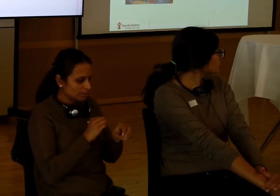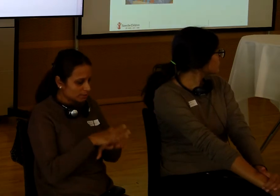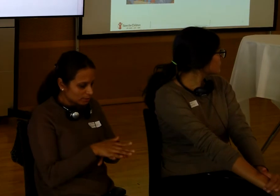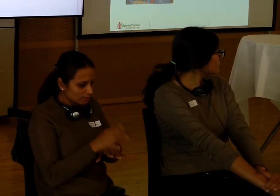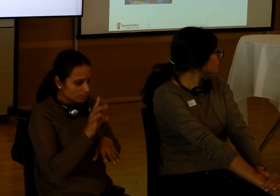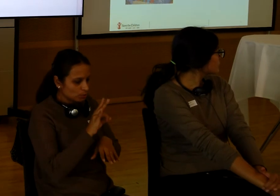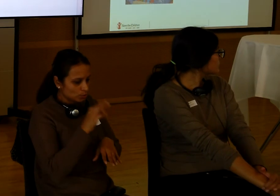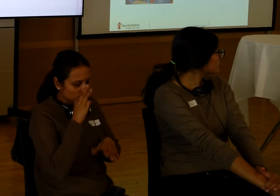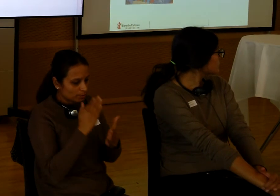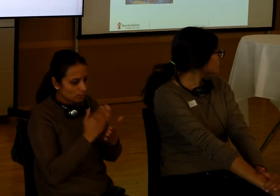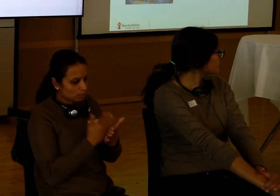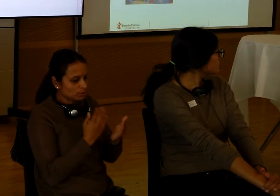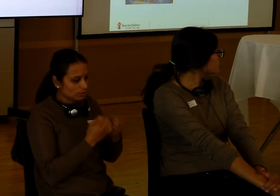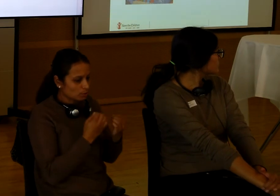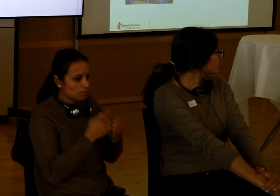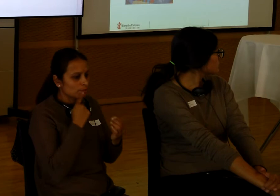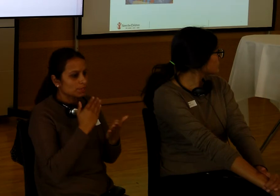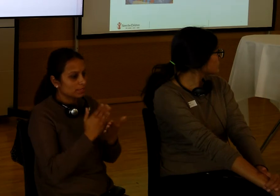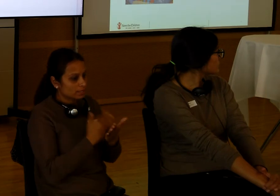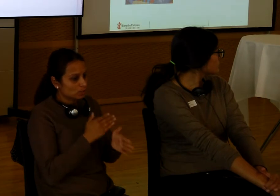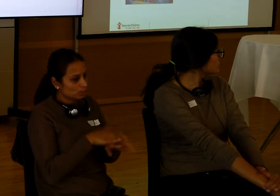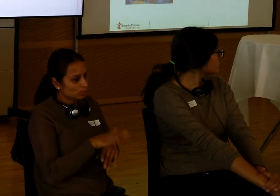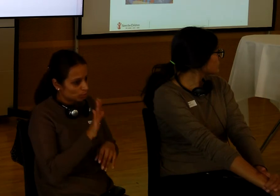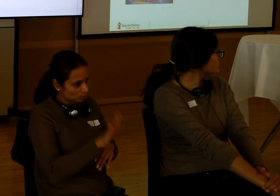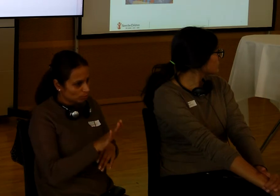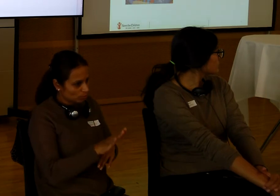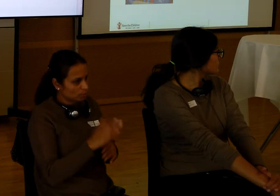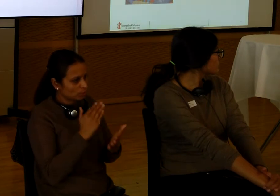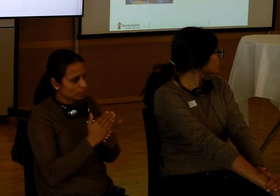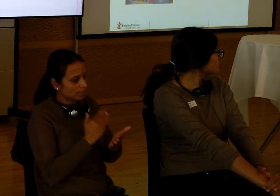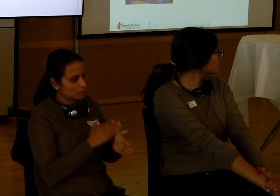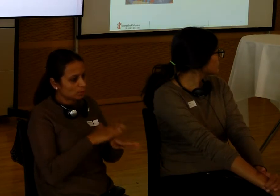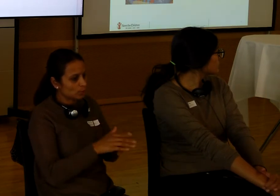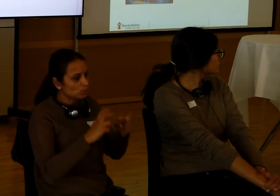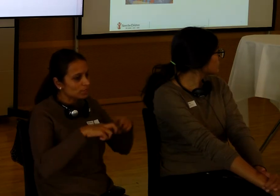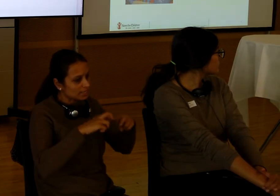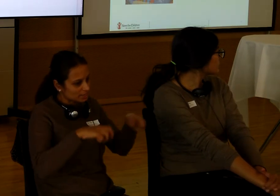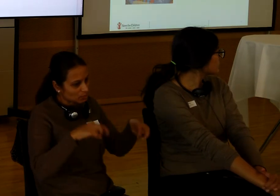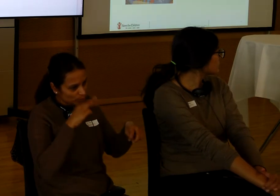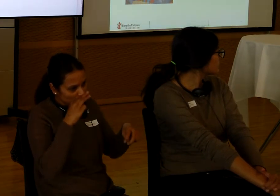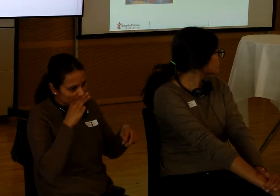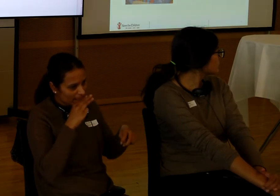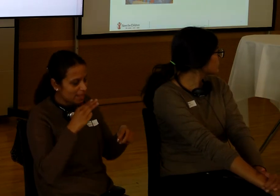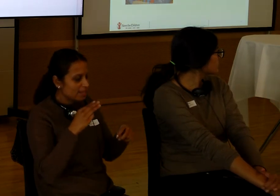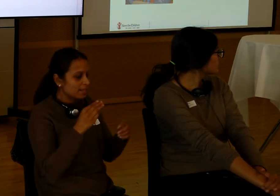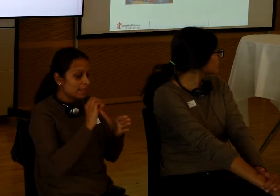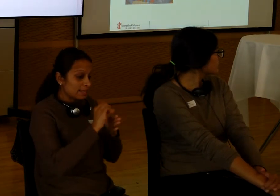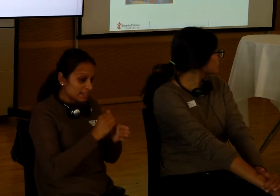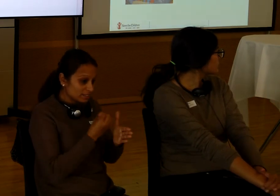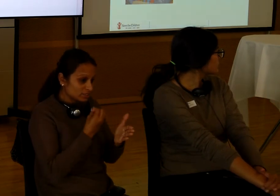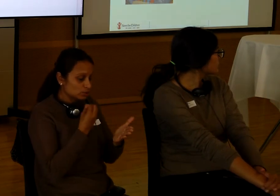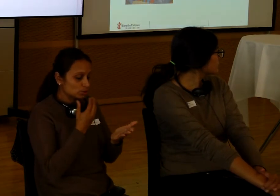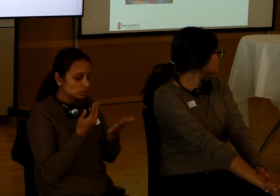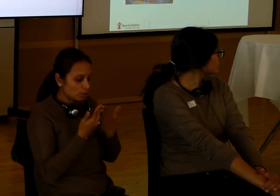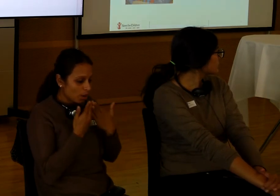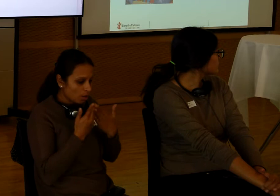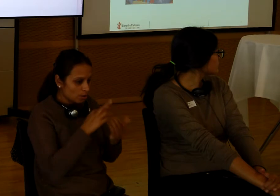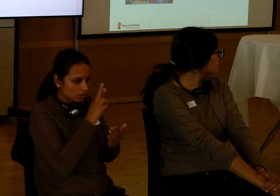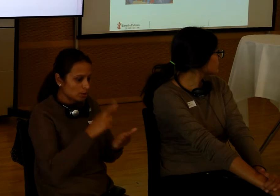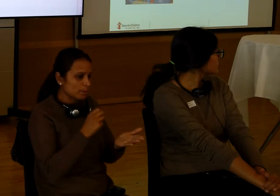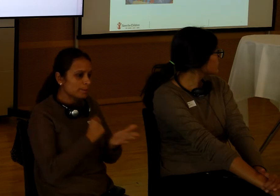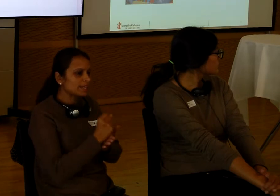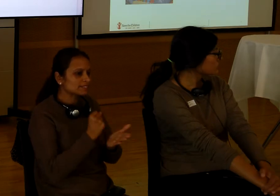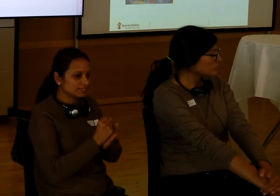Such inclusive education programs must build on research, lessons learned, and best practices, and pilot